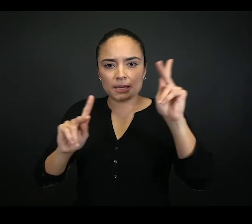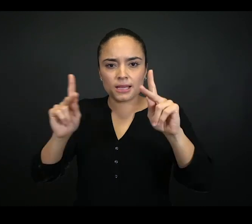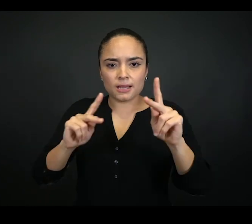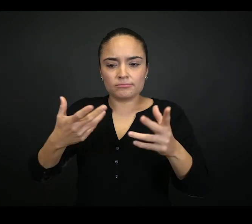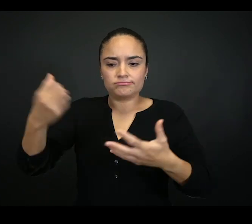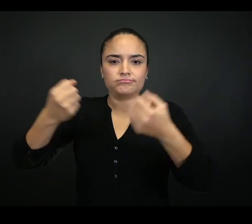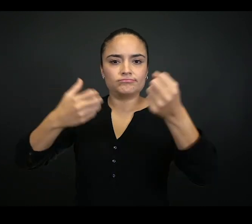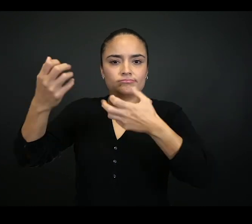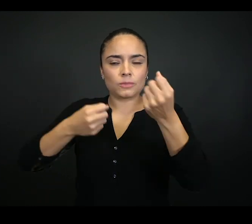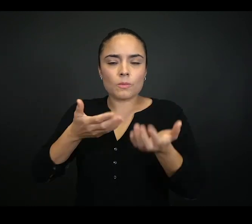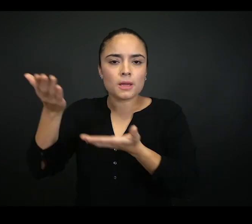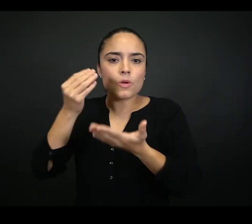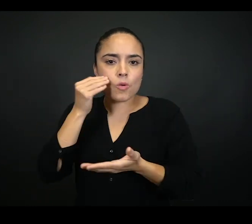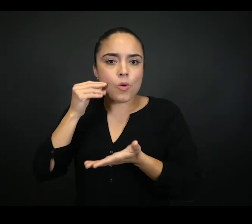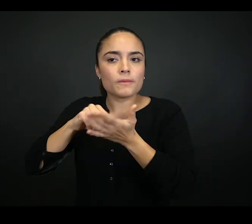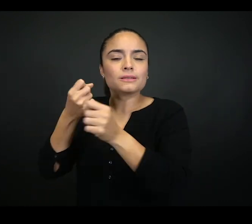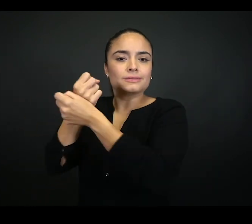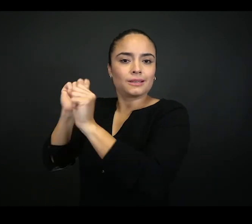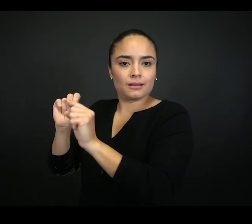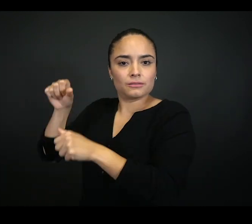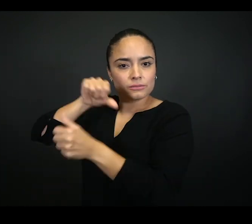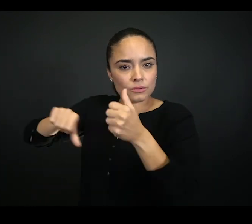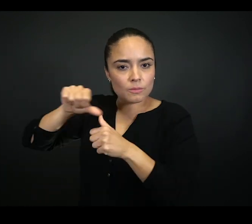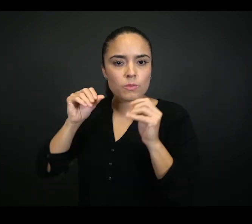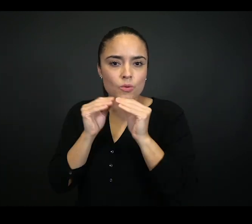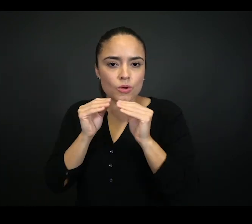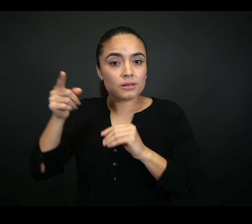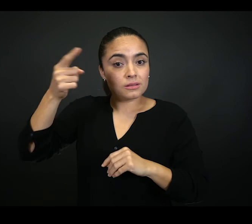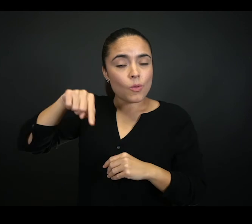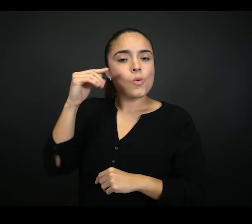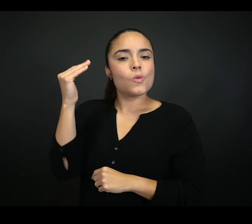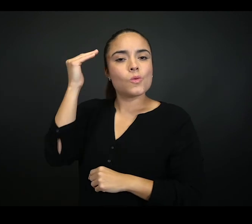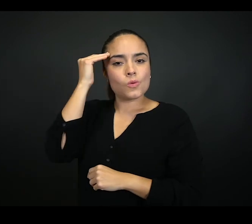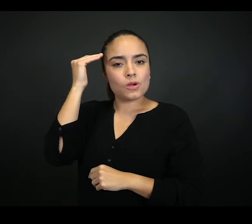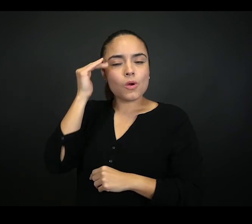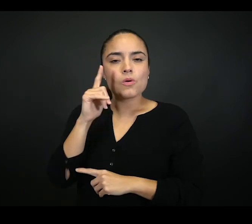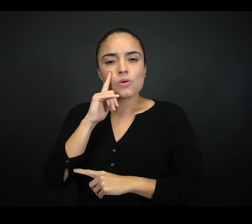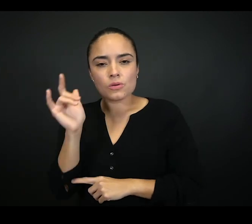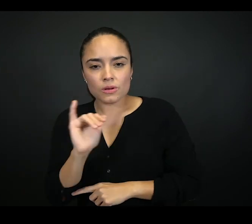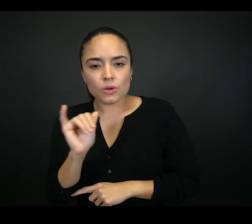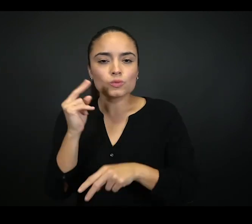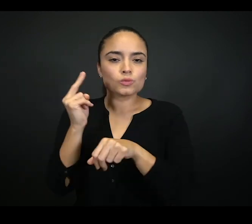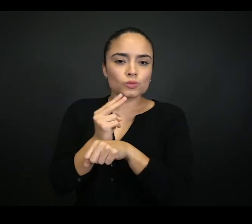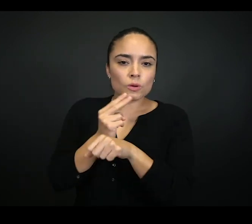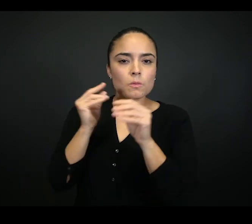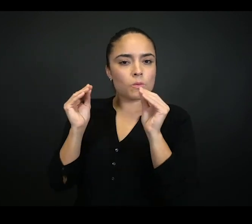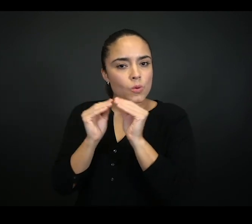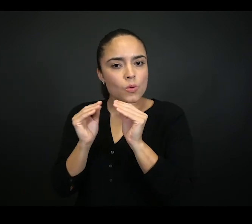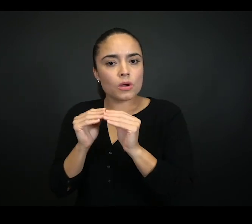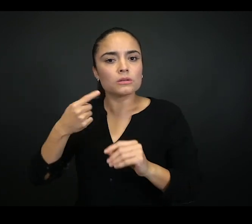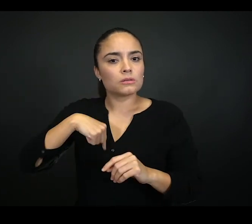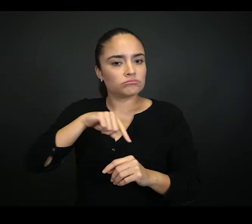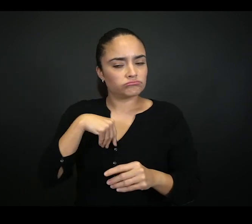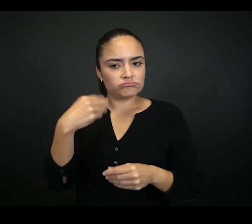has saved a lot of people's lives. People have naloxone, they know about naloxone, they use it all the time.